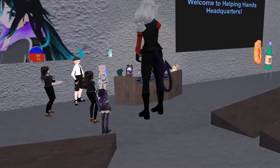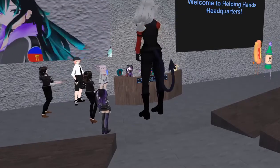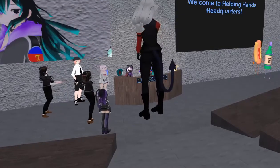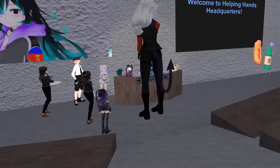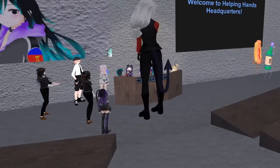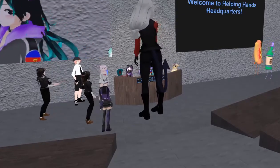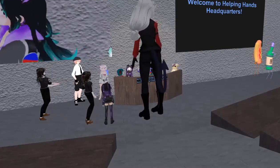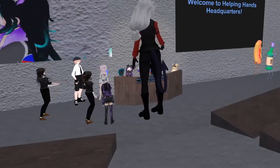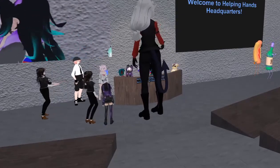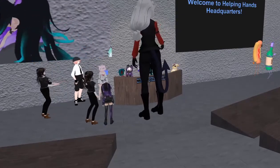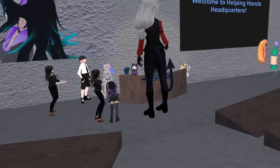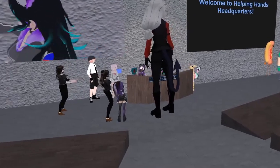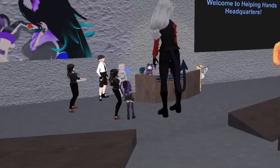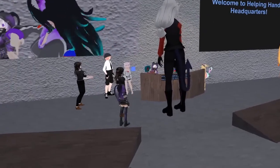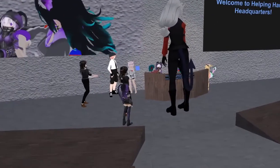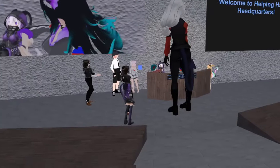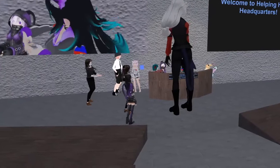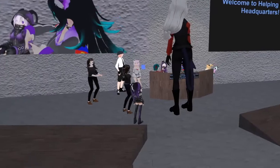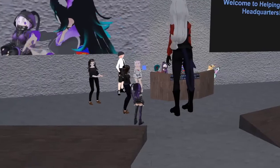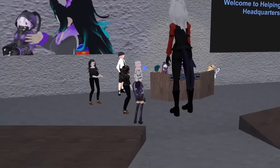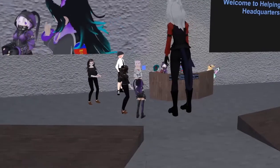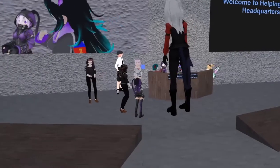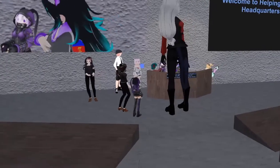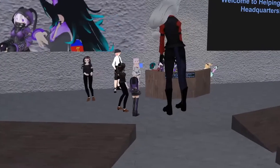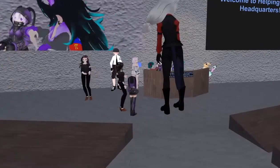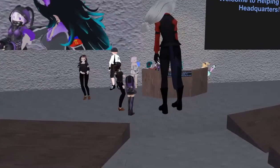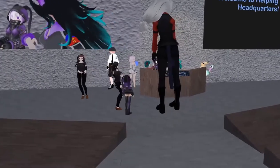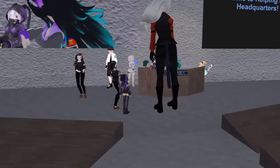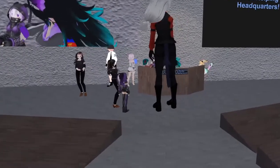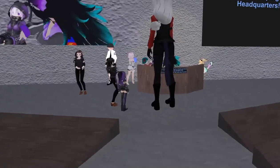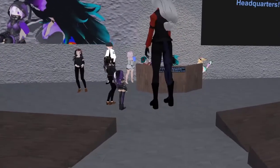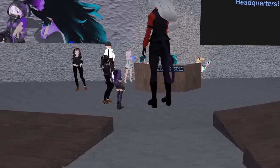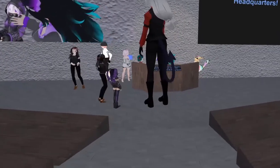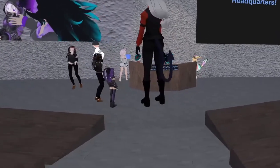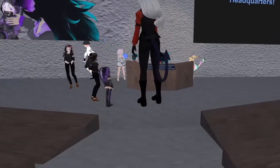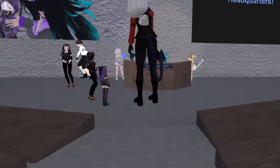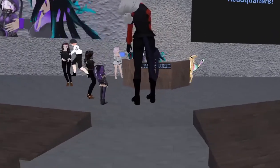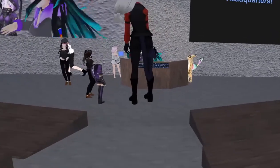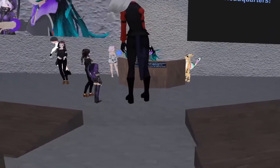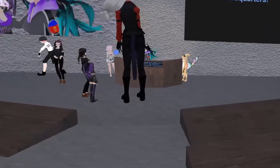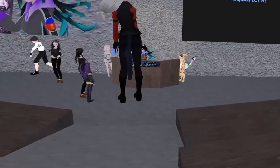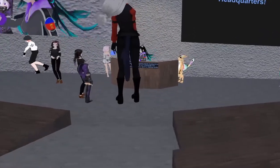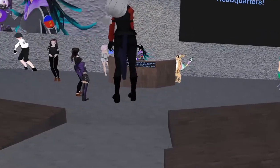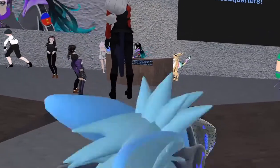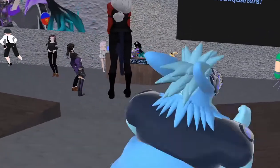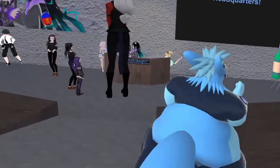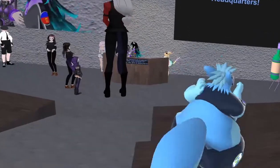world, so I might ask them. I might ask them if there's any way they can optimize. If not, I'm not gonna bother them about it because I know avatar making